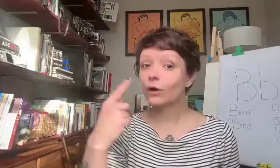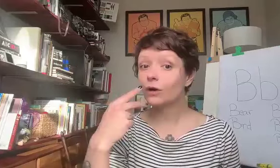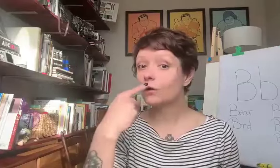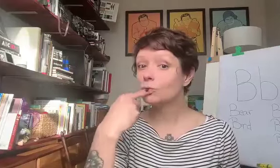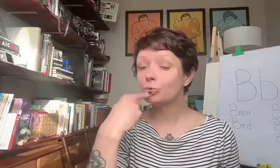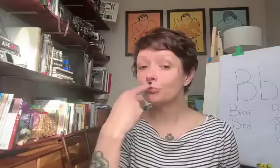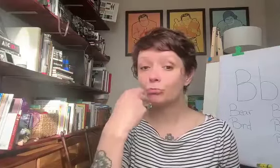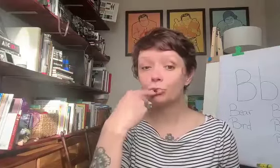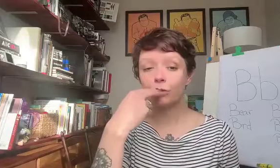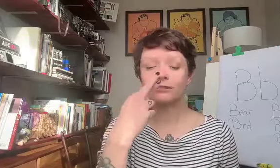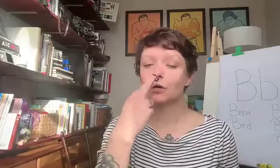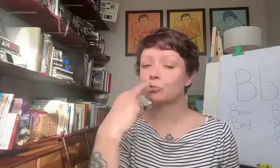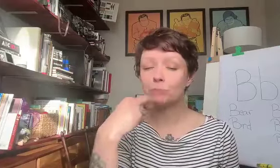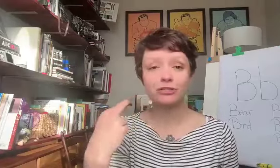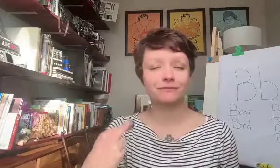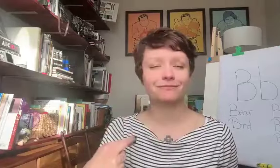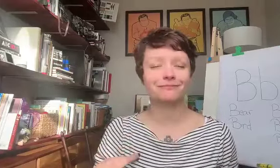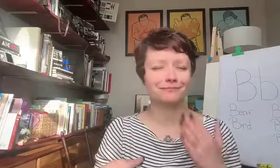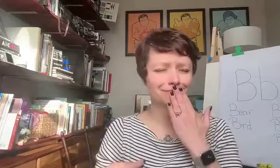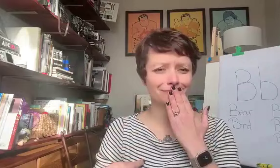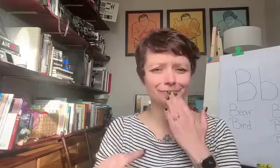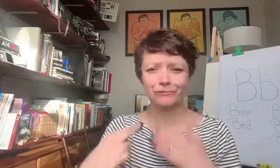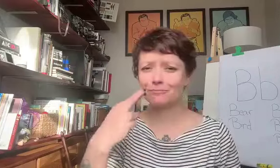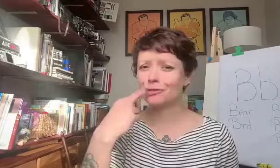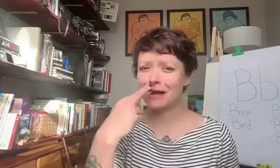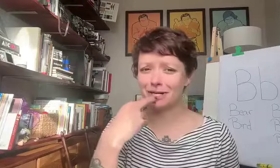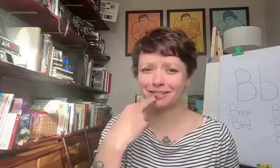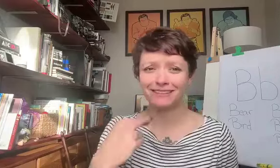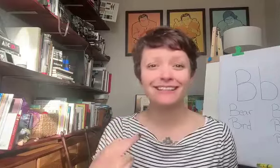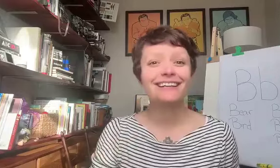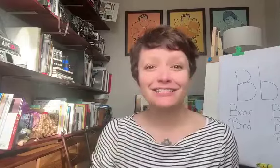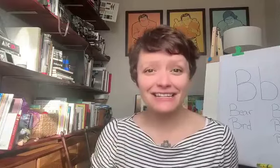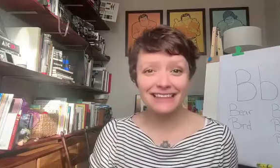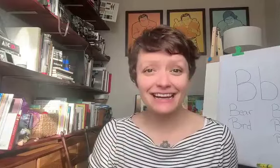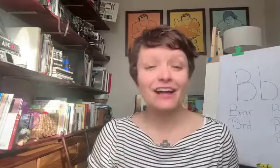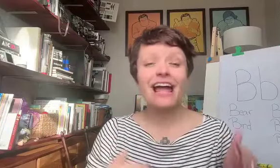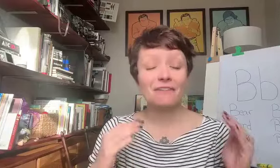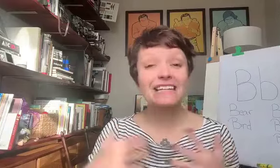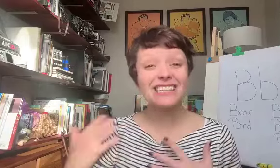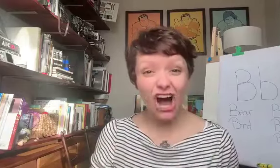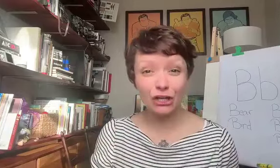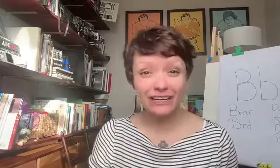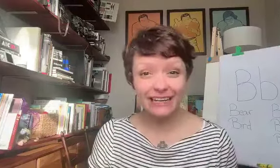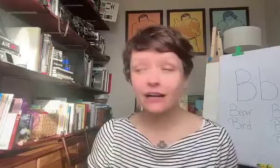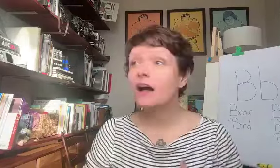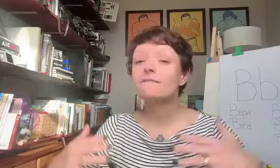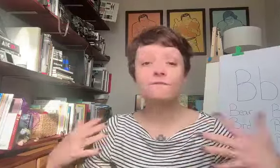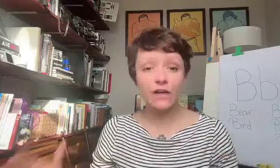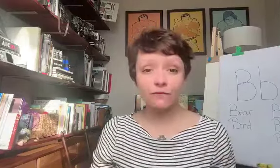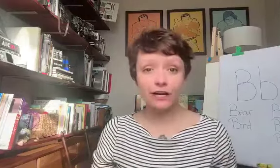Or, sorry, red pajama. So that's the thing. If it has a color in it, feel free